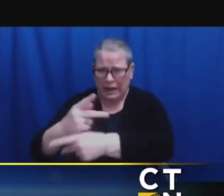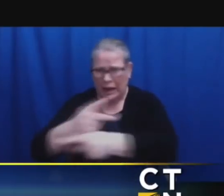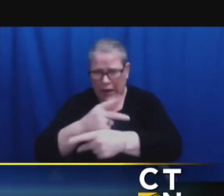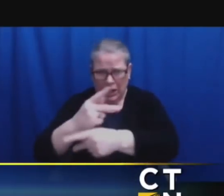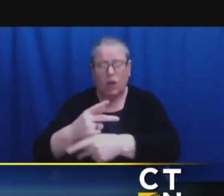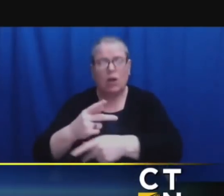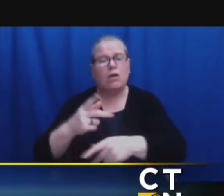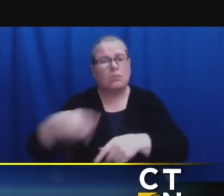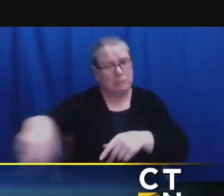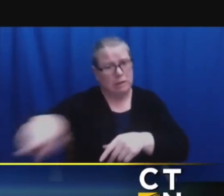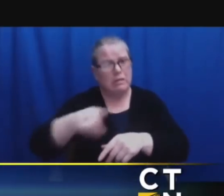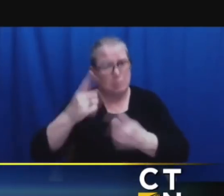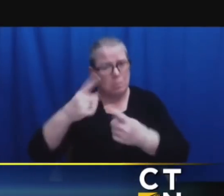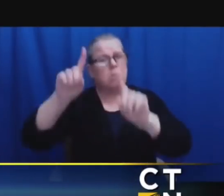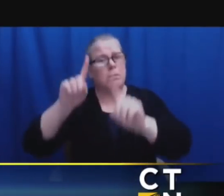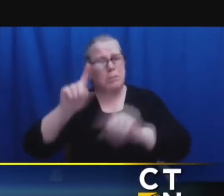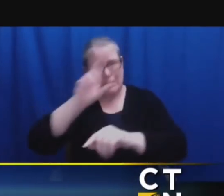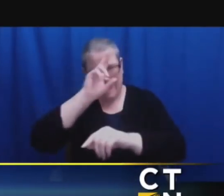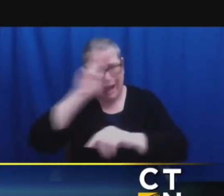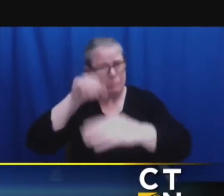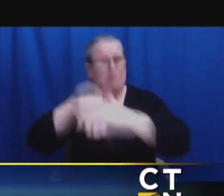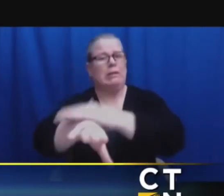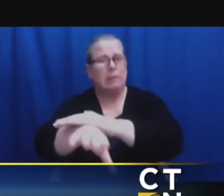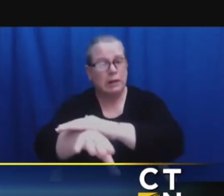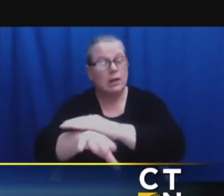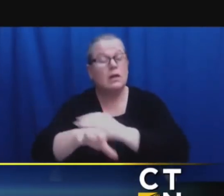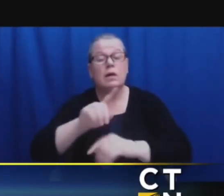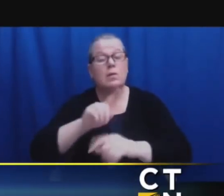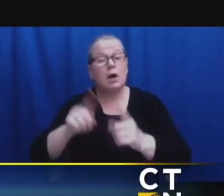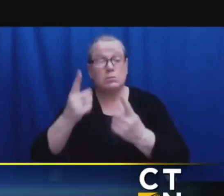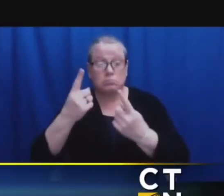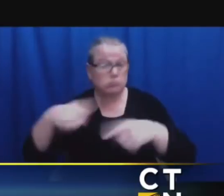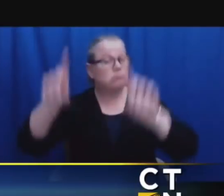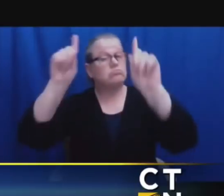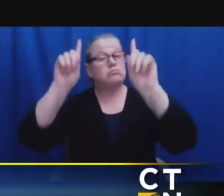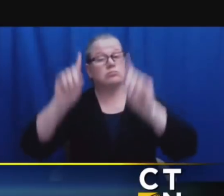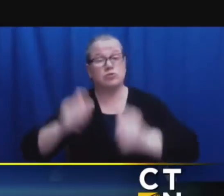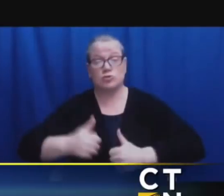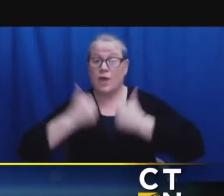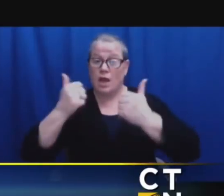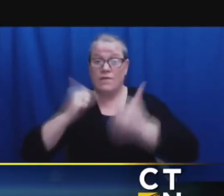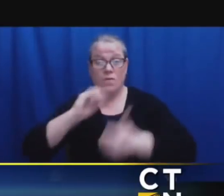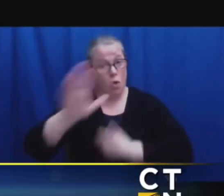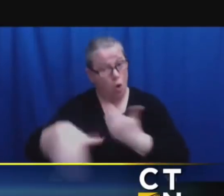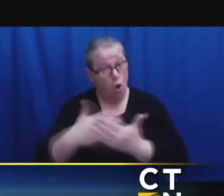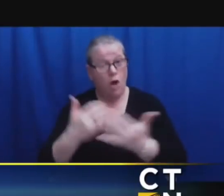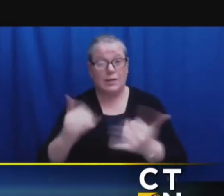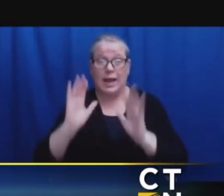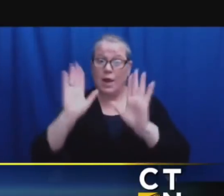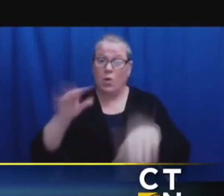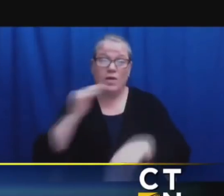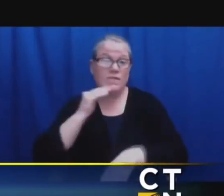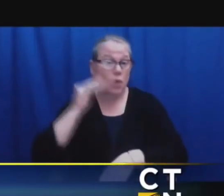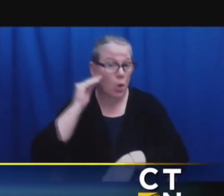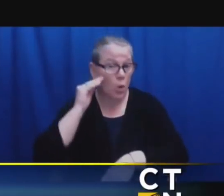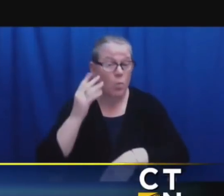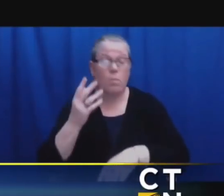are very good. All of these children are now home and doing well.